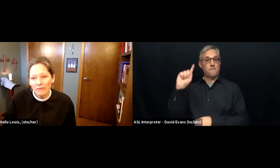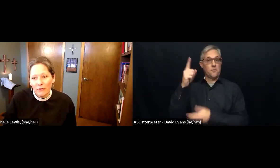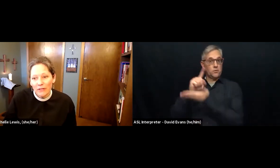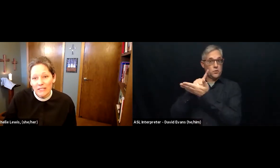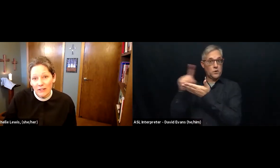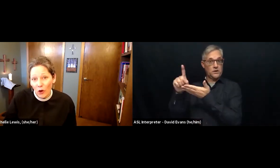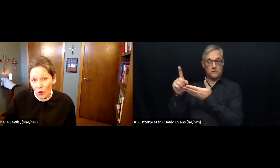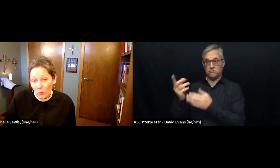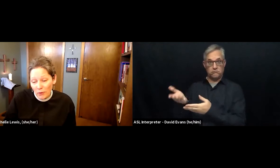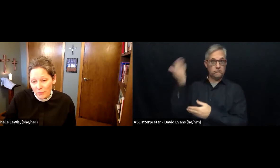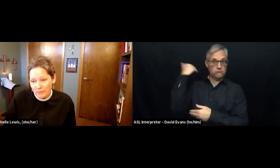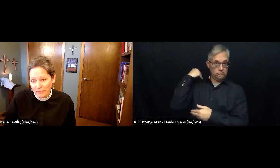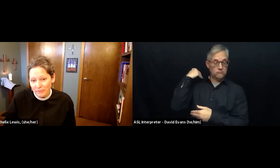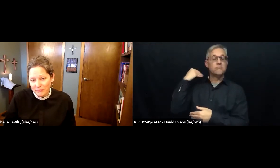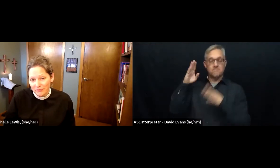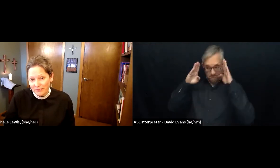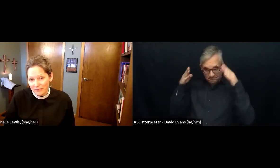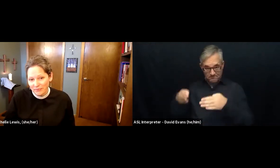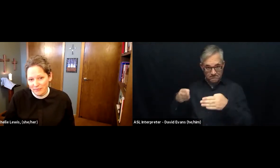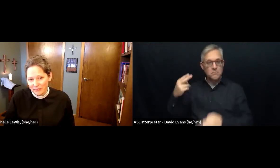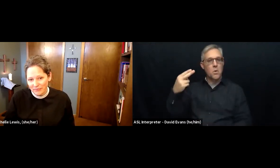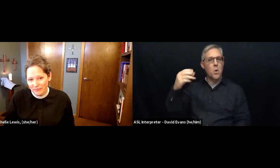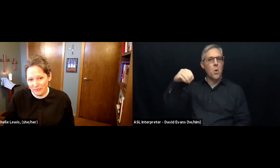The first week we focused on hope.